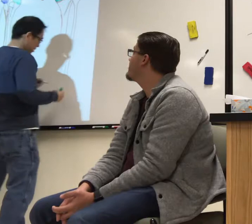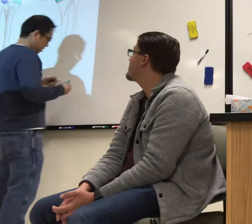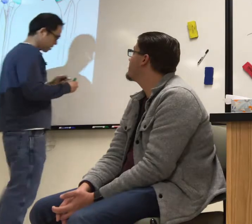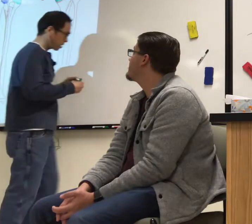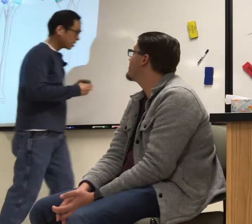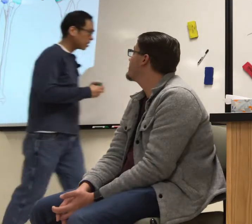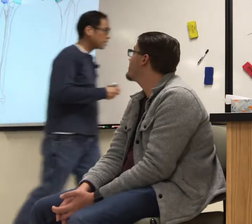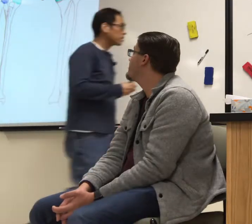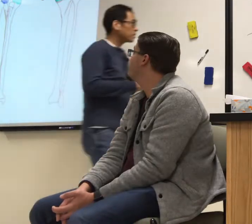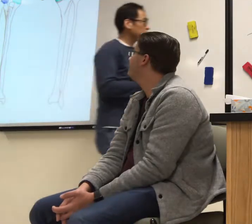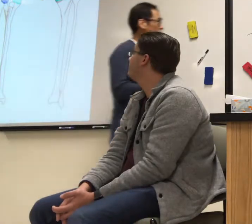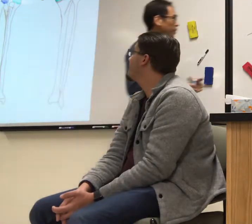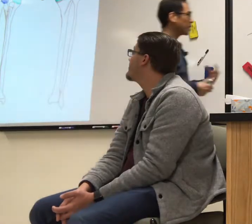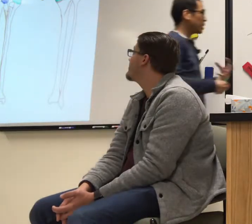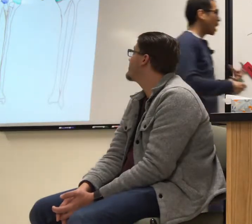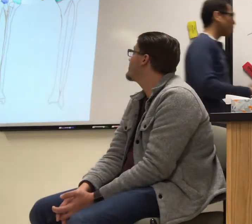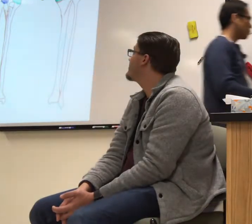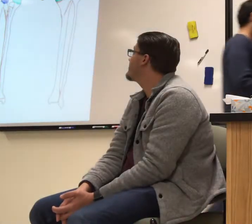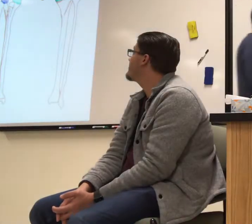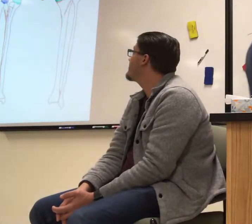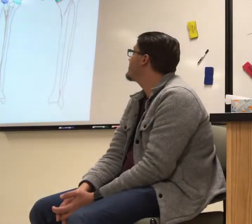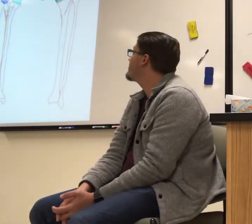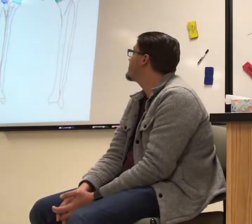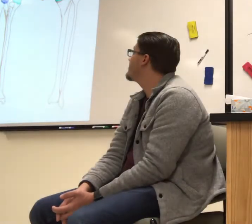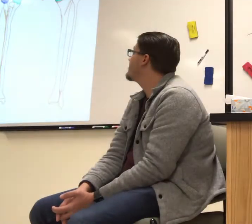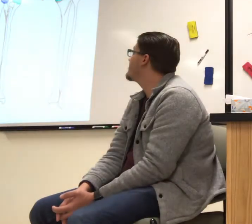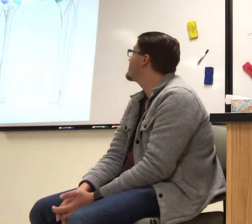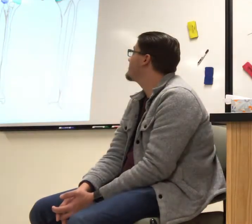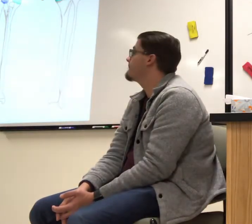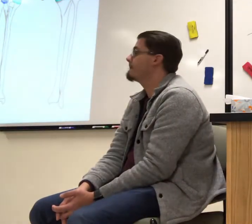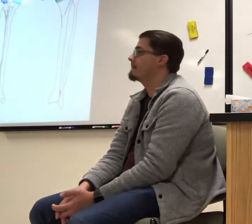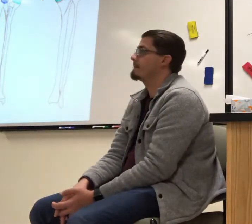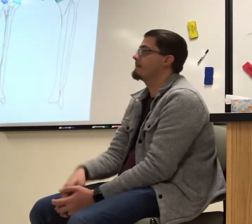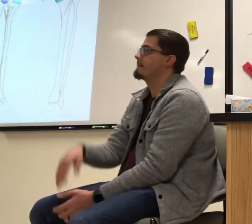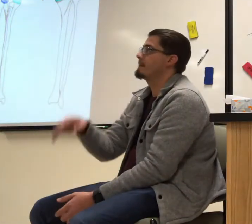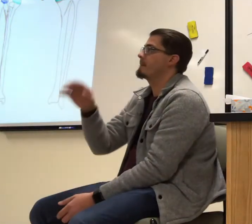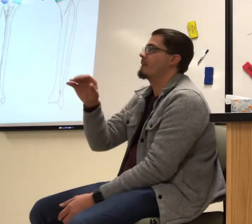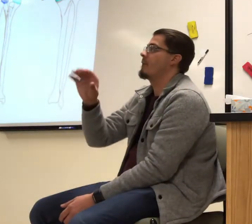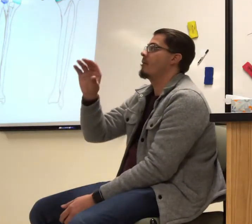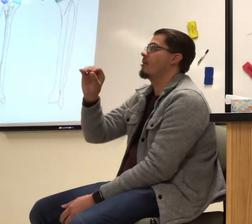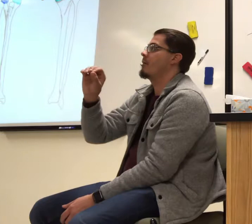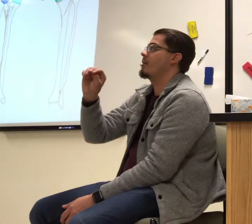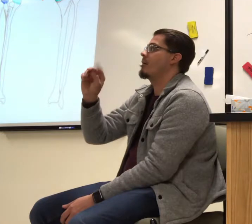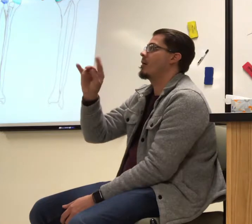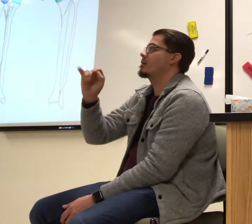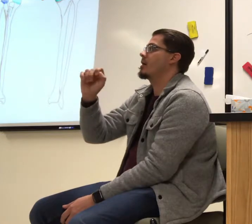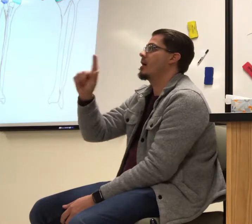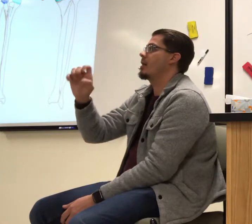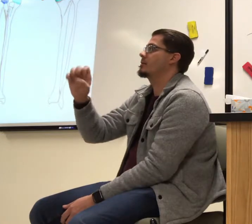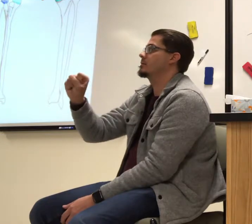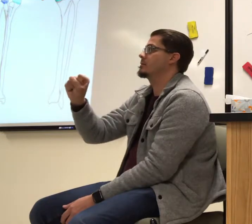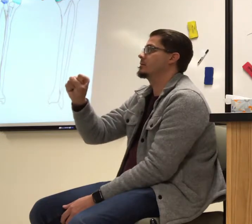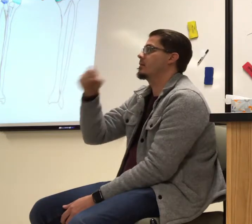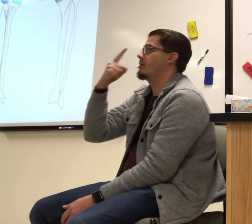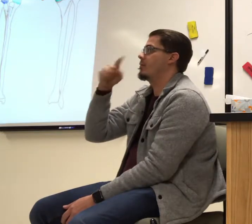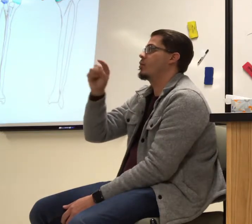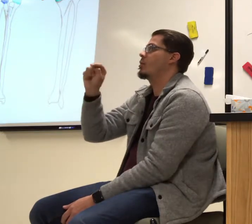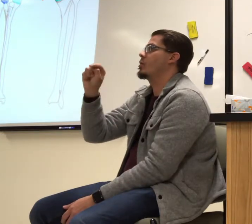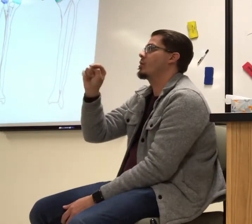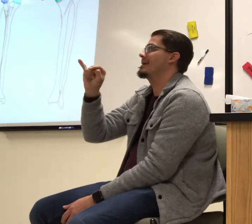Okay, so the big knobby proximal things are the condyles of the tibia.